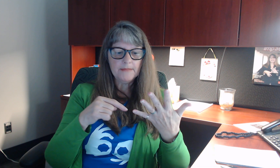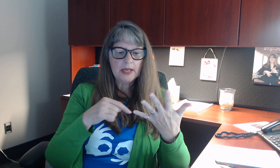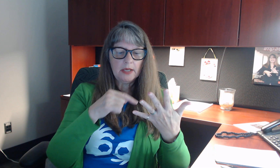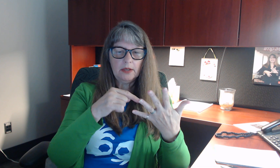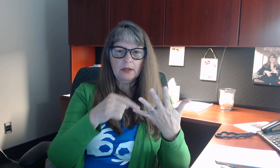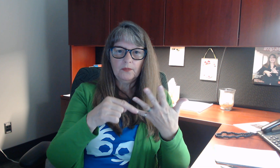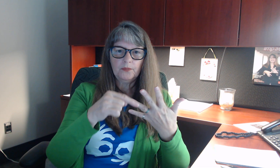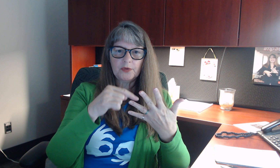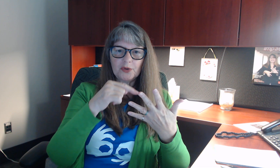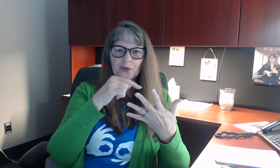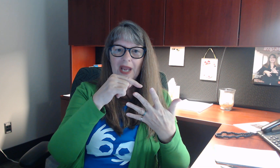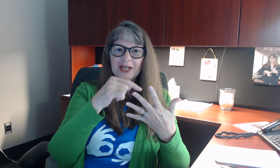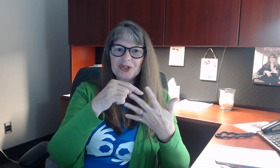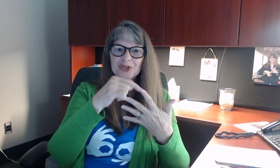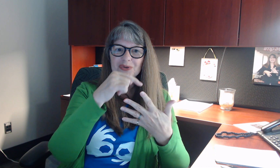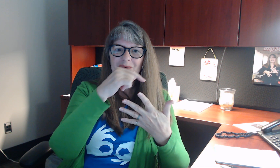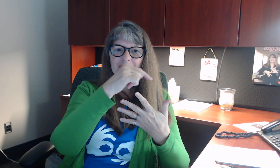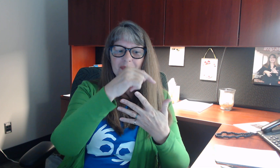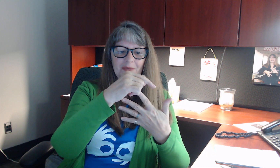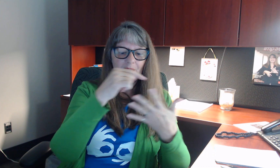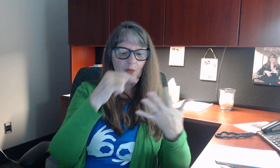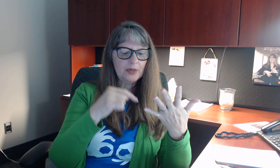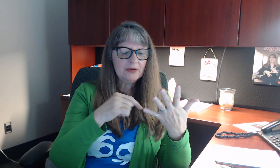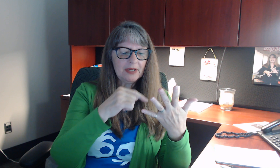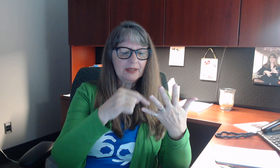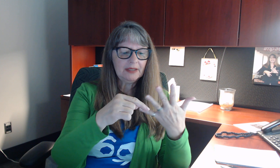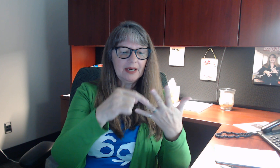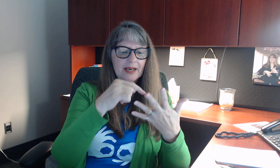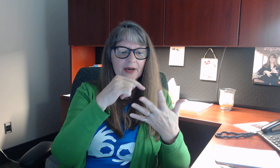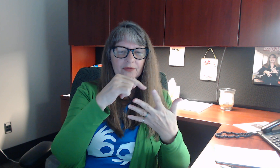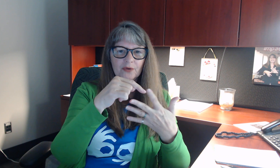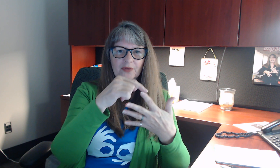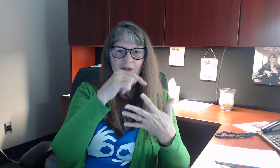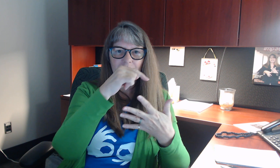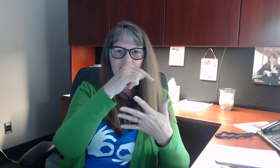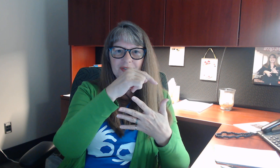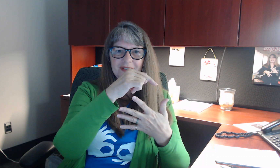amid. So you're kind of just, weaving in and out of your fingers.